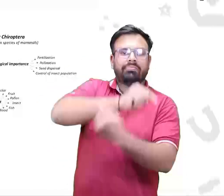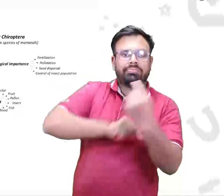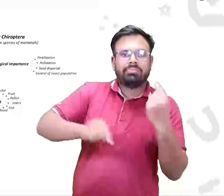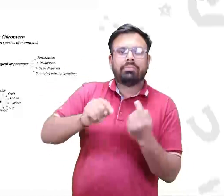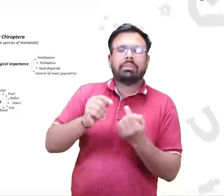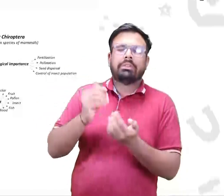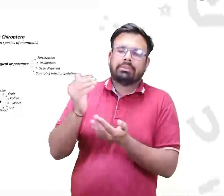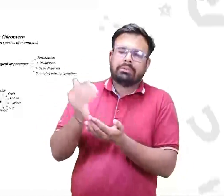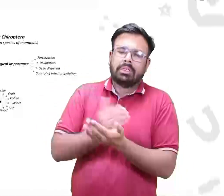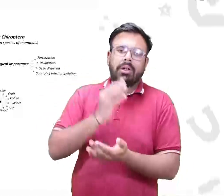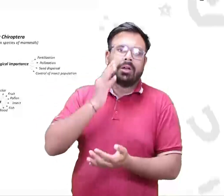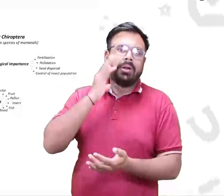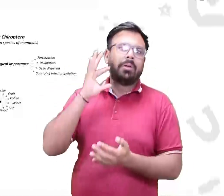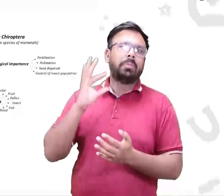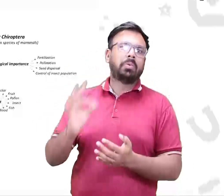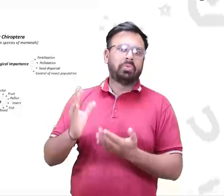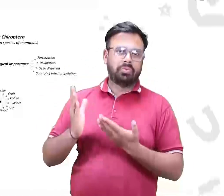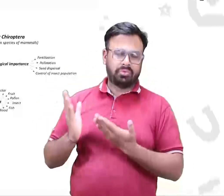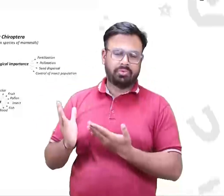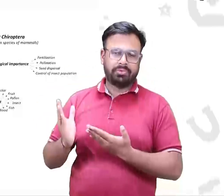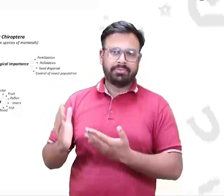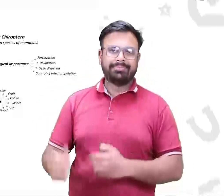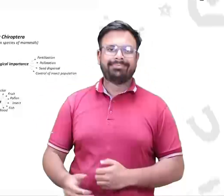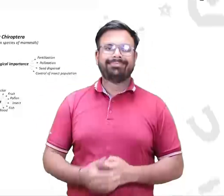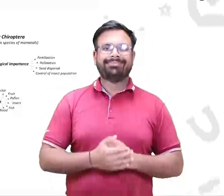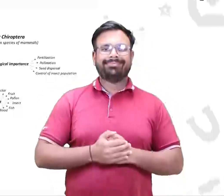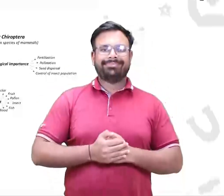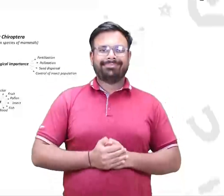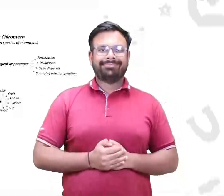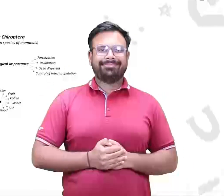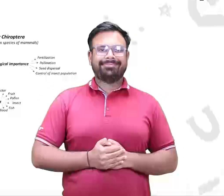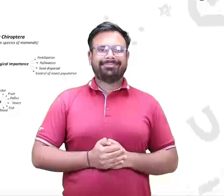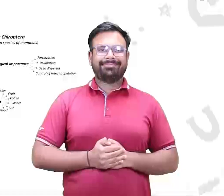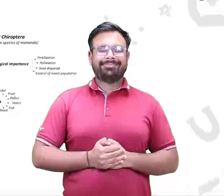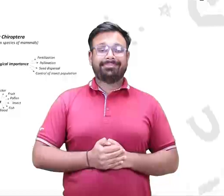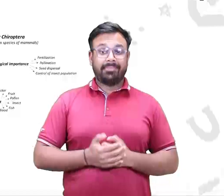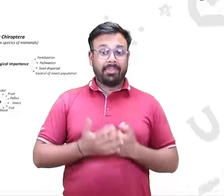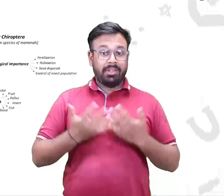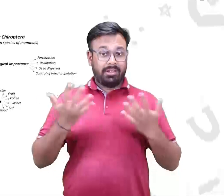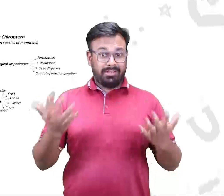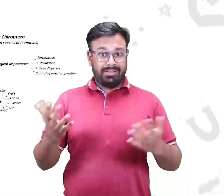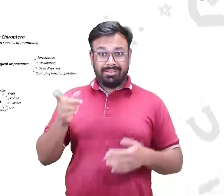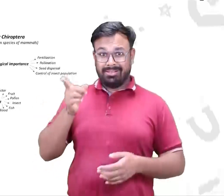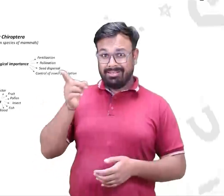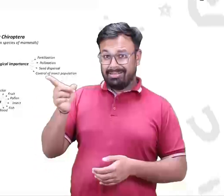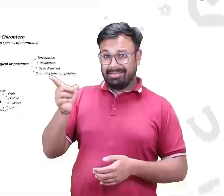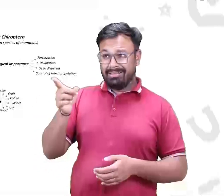with seasonal or aseasonal reproductive cycle.